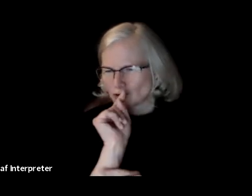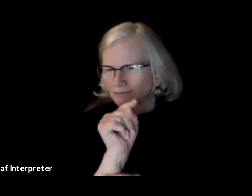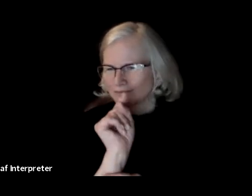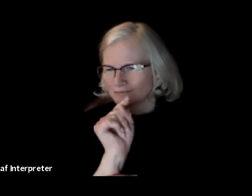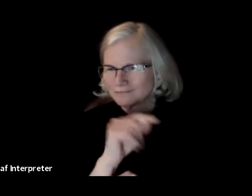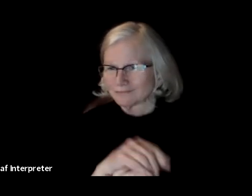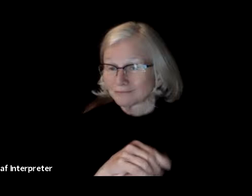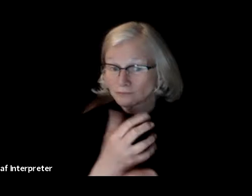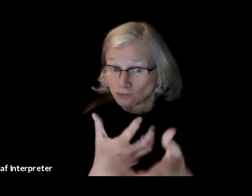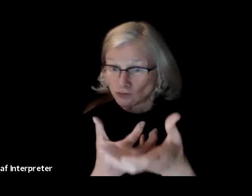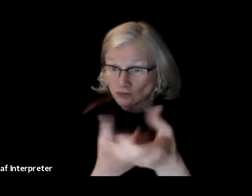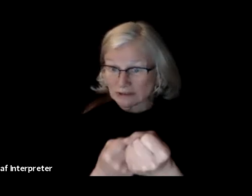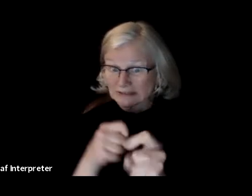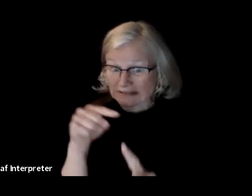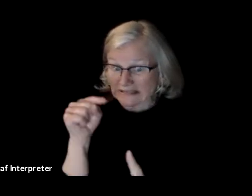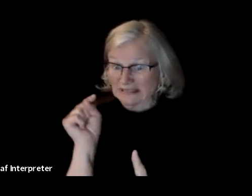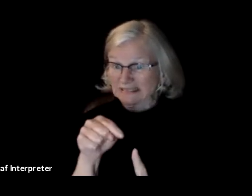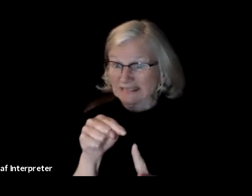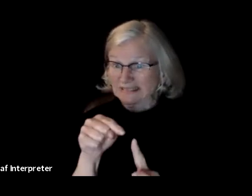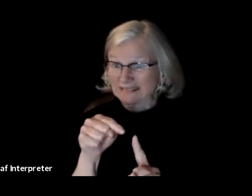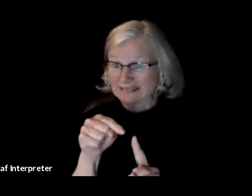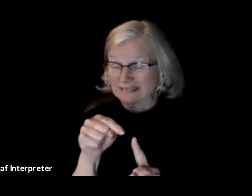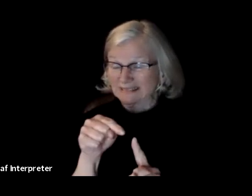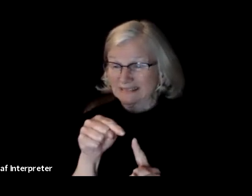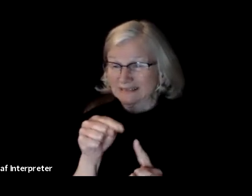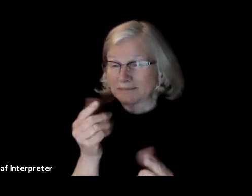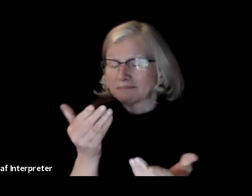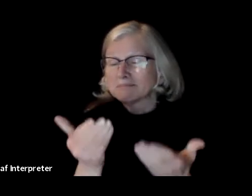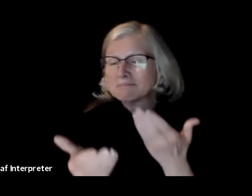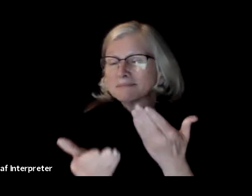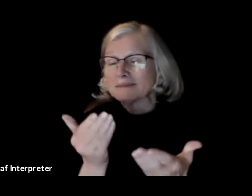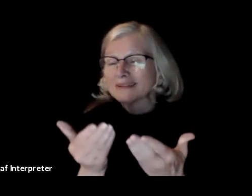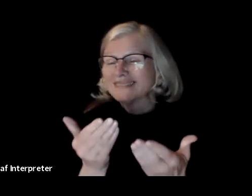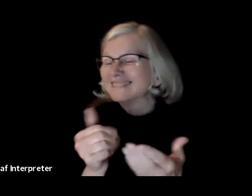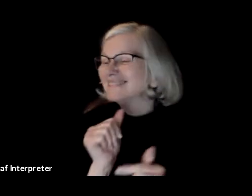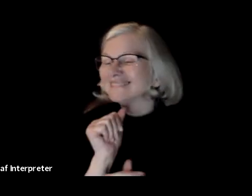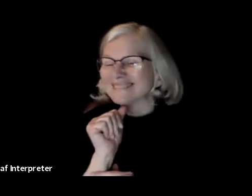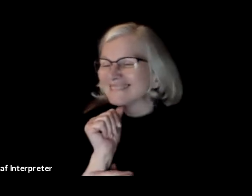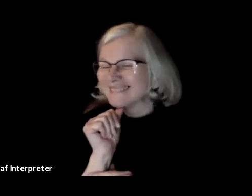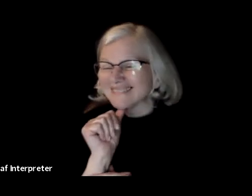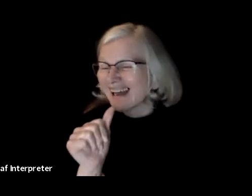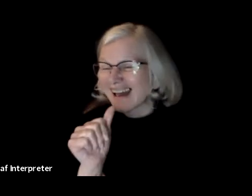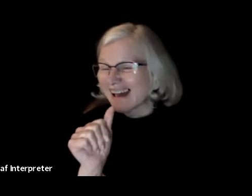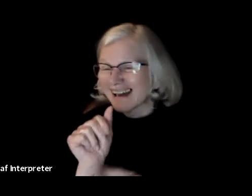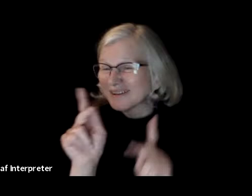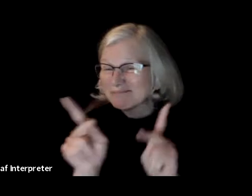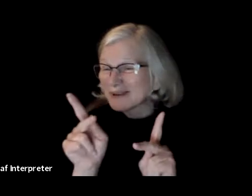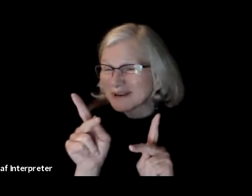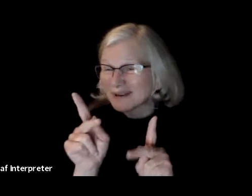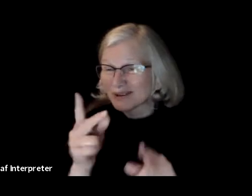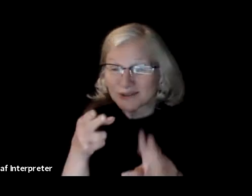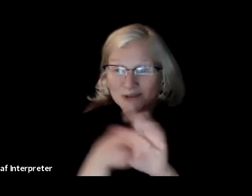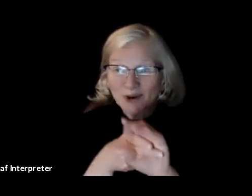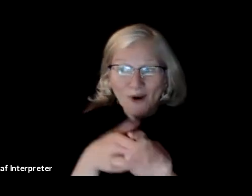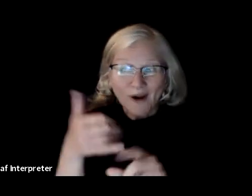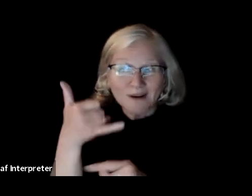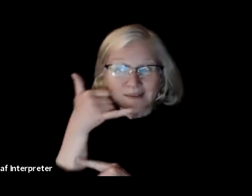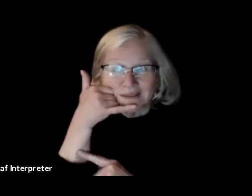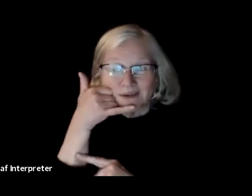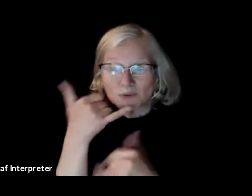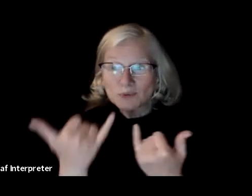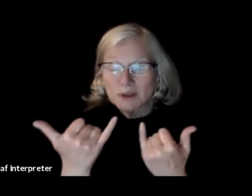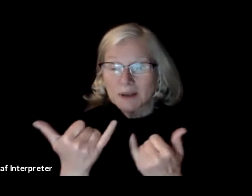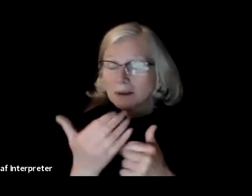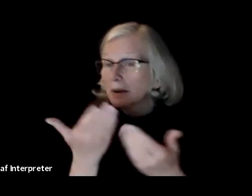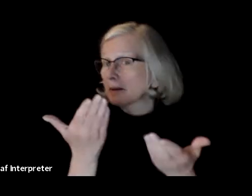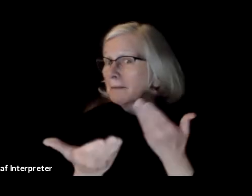source, maybe not those of us on this phone call or in public health or healthcare even, but might be somebody closer